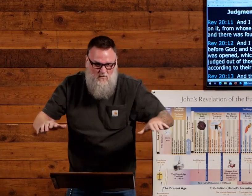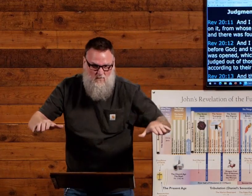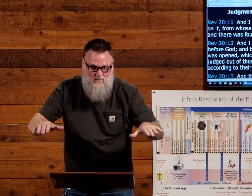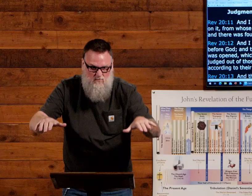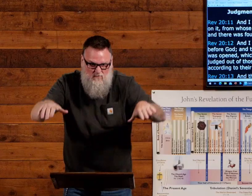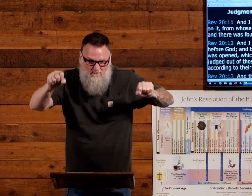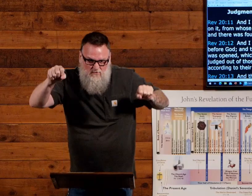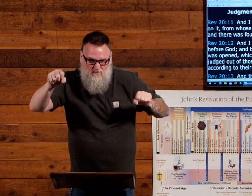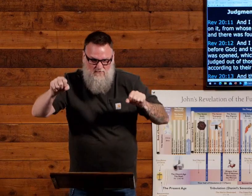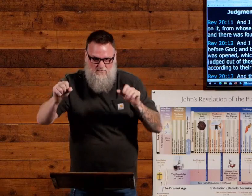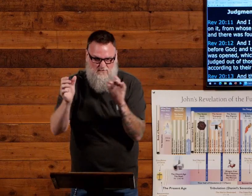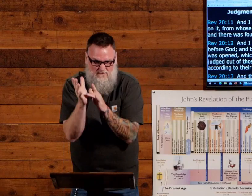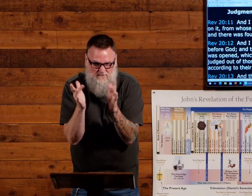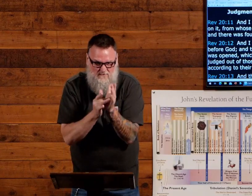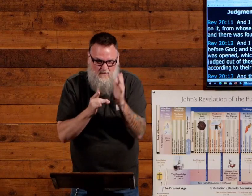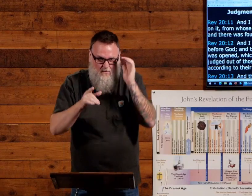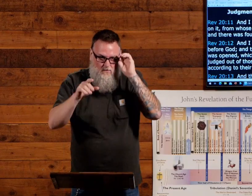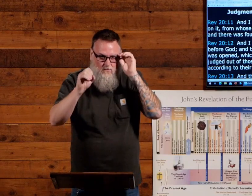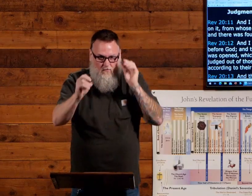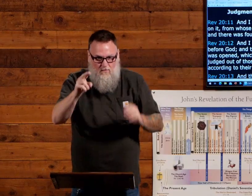Lynn, you have a question. Rapture.